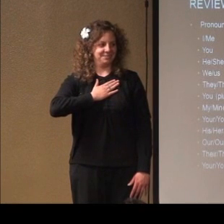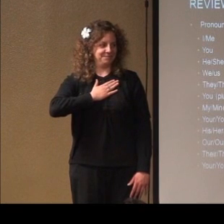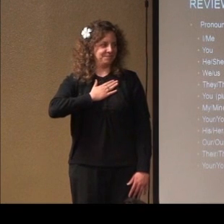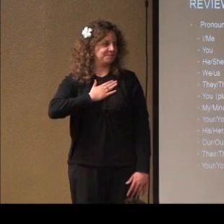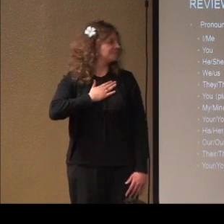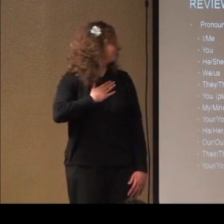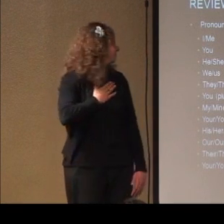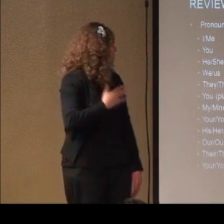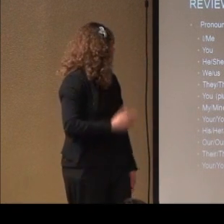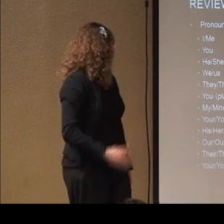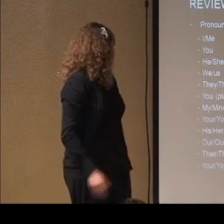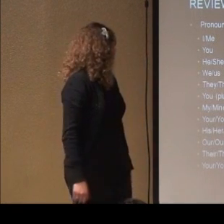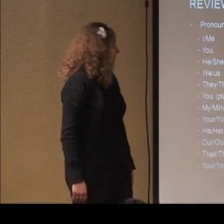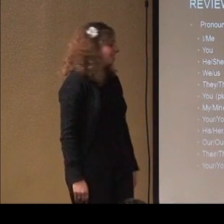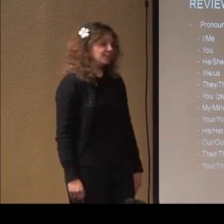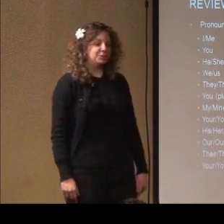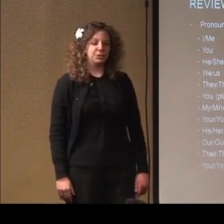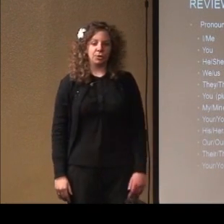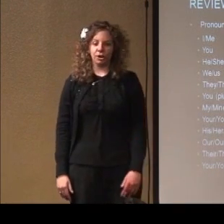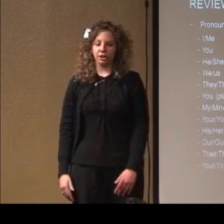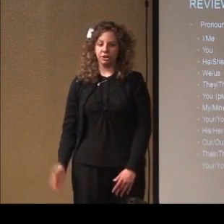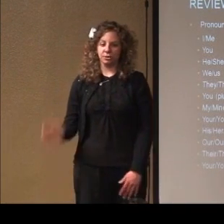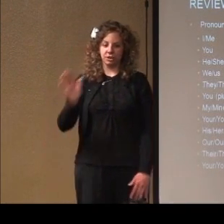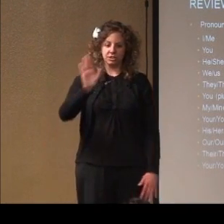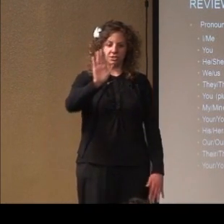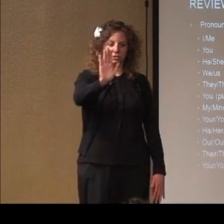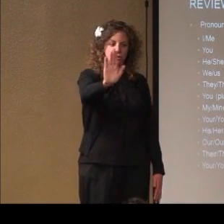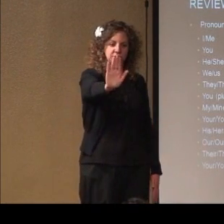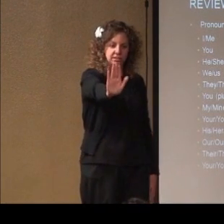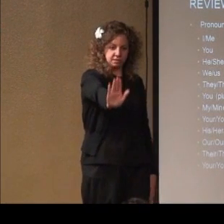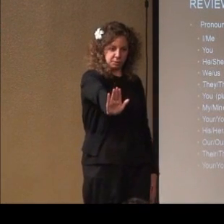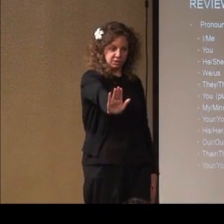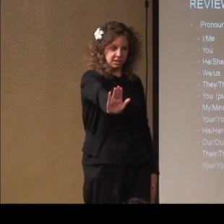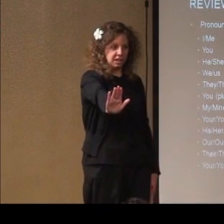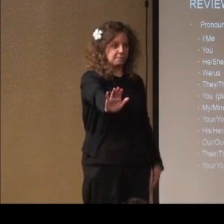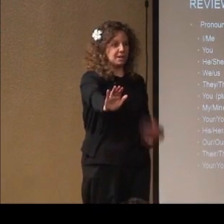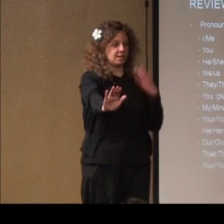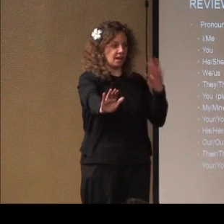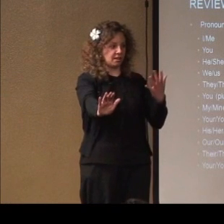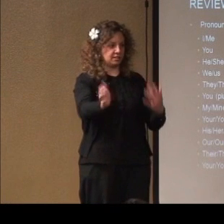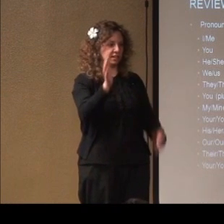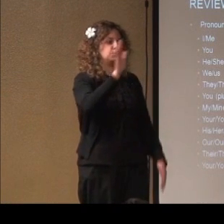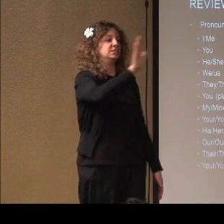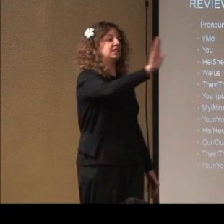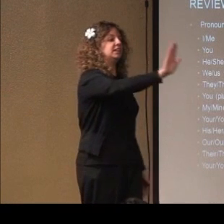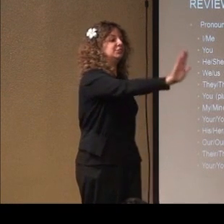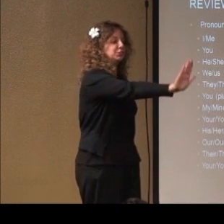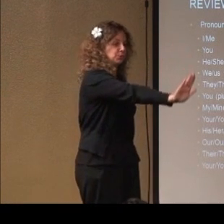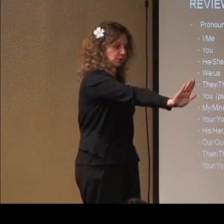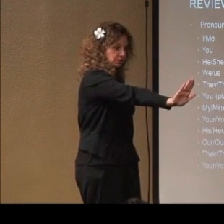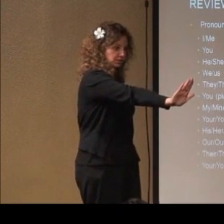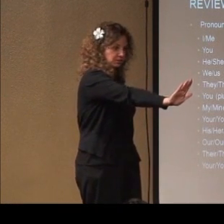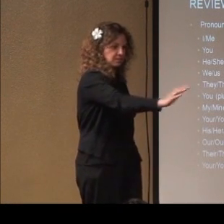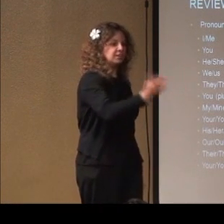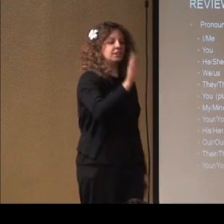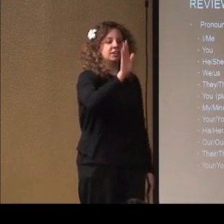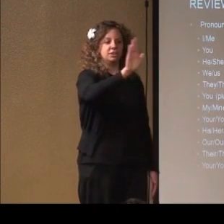Awesome. Then your or yours. So it's to the person, and I'm making eye contact once again. It's yours.